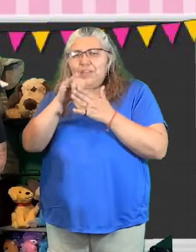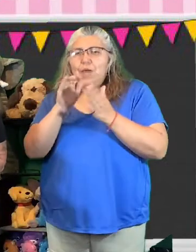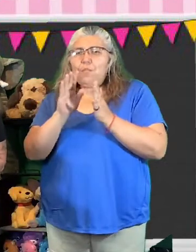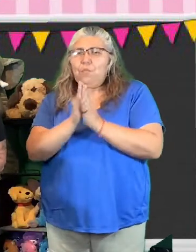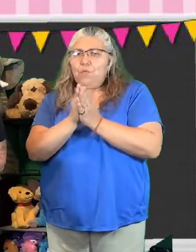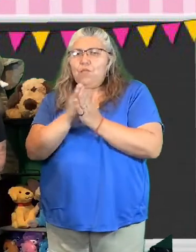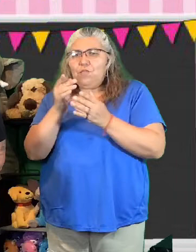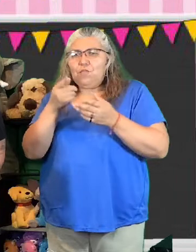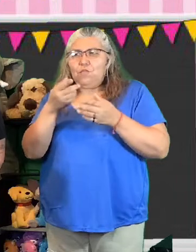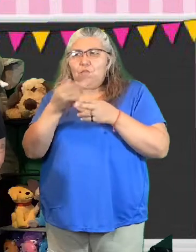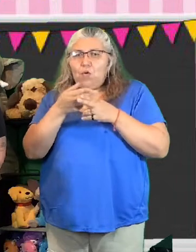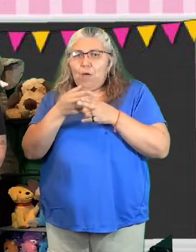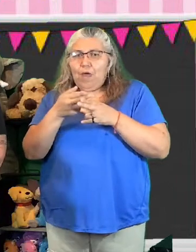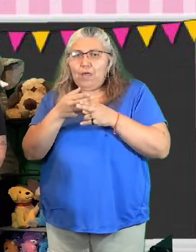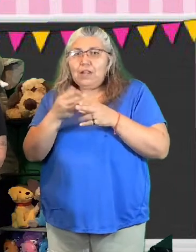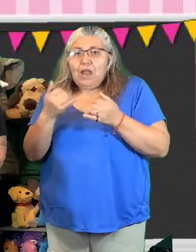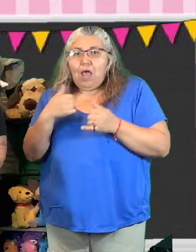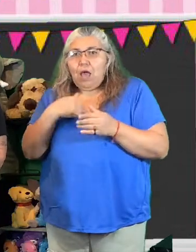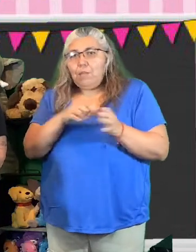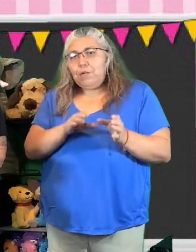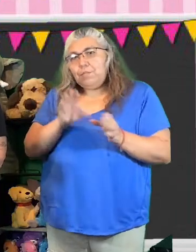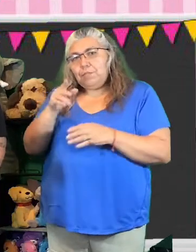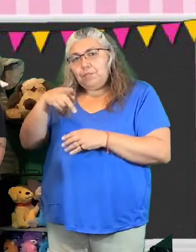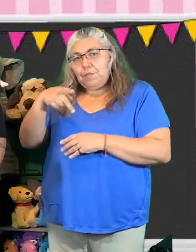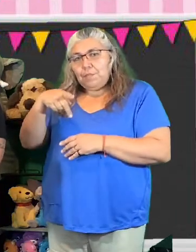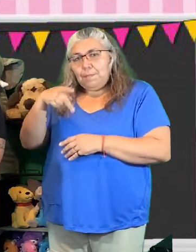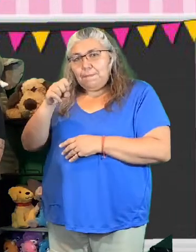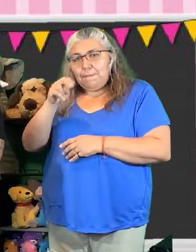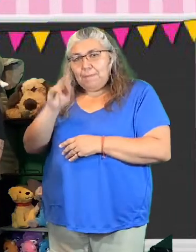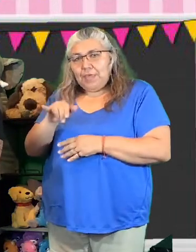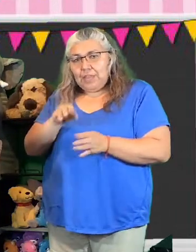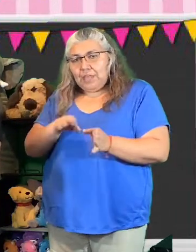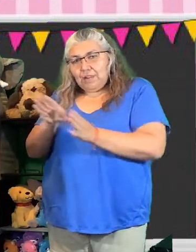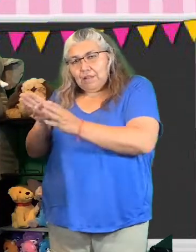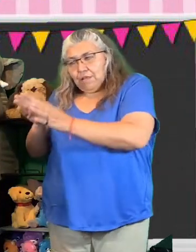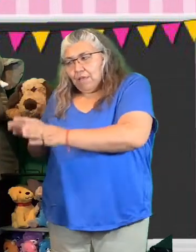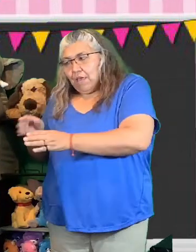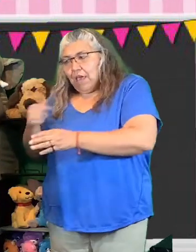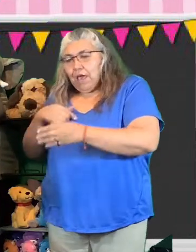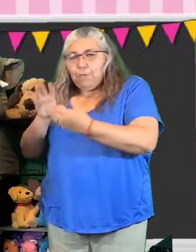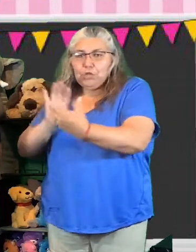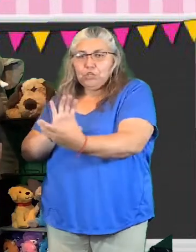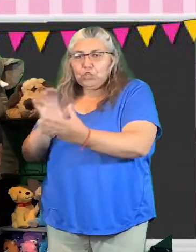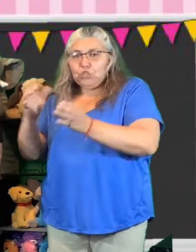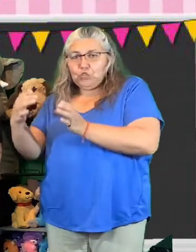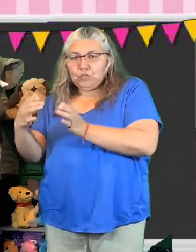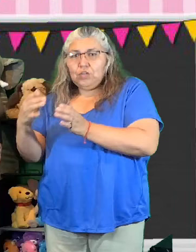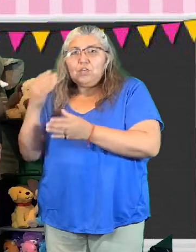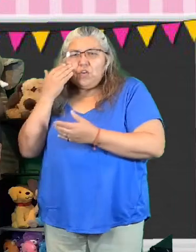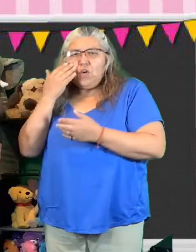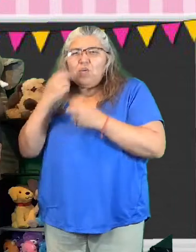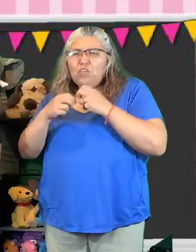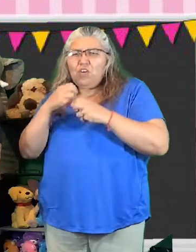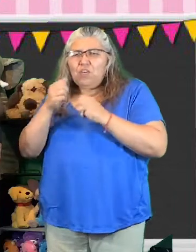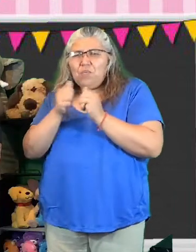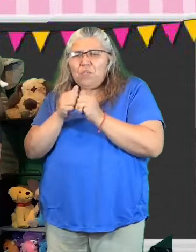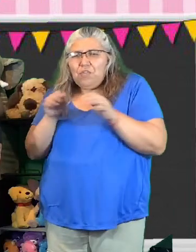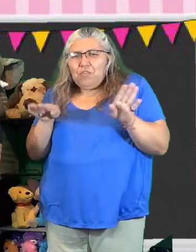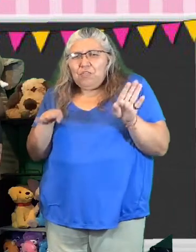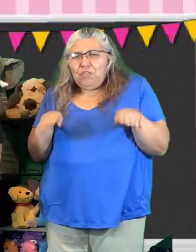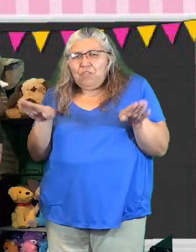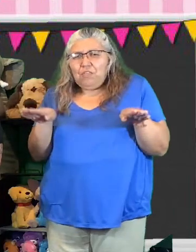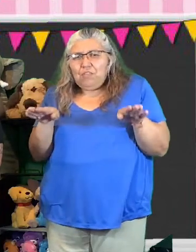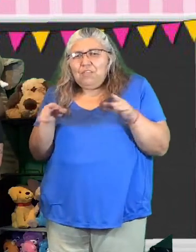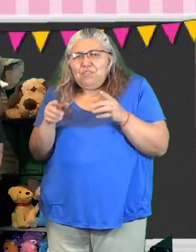gonna put Penny down so she can watch and she can learn some sign language too so I'm gonna turn her and face her this way. You guys know it's hard with her little flippers to